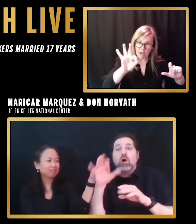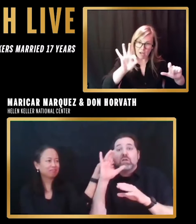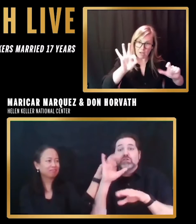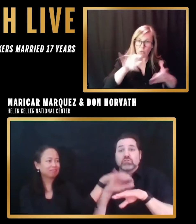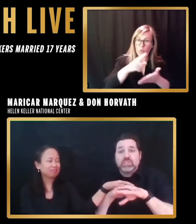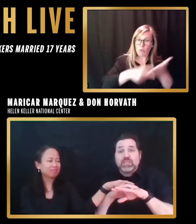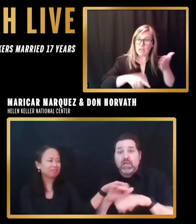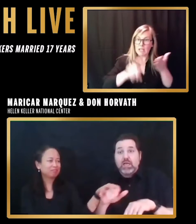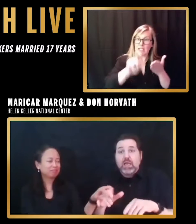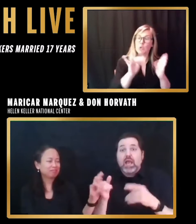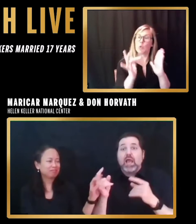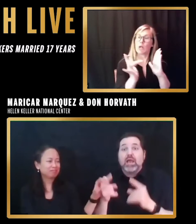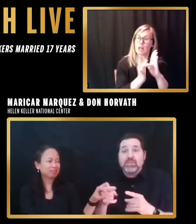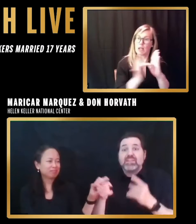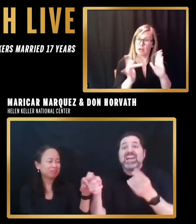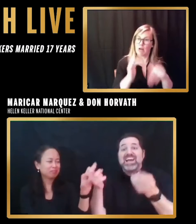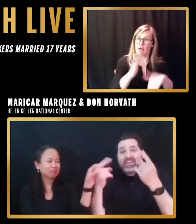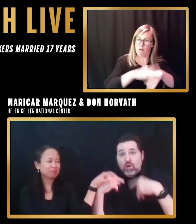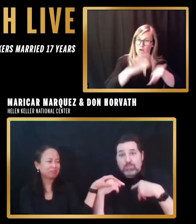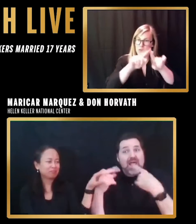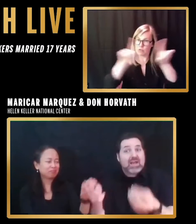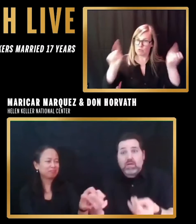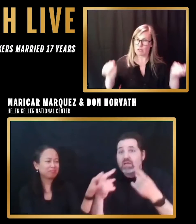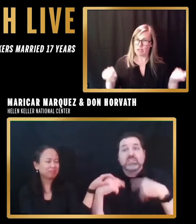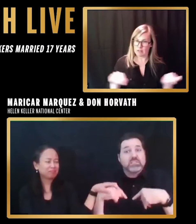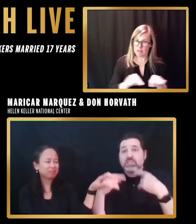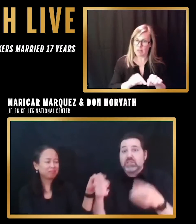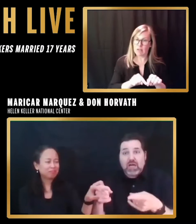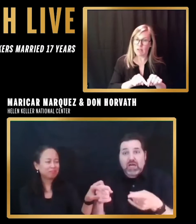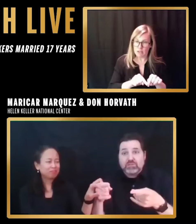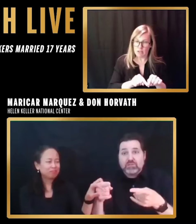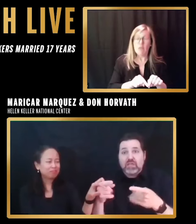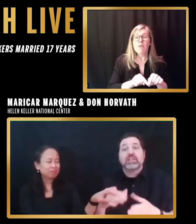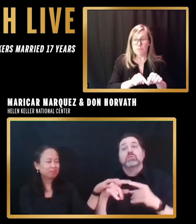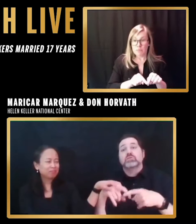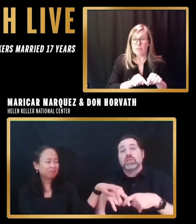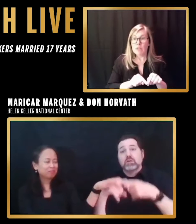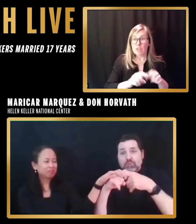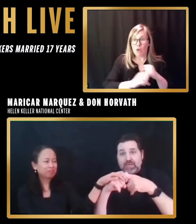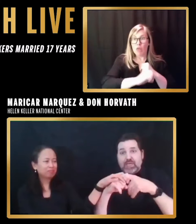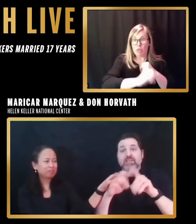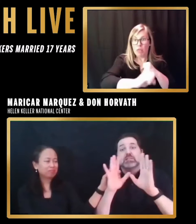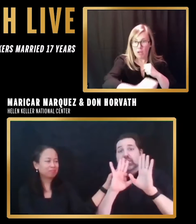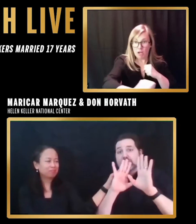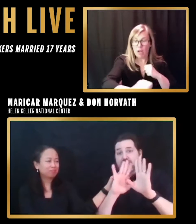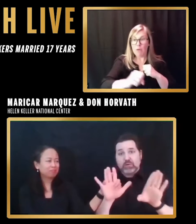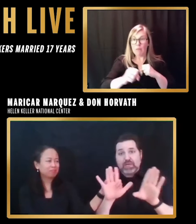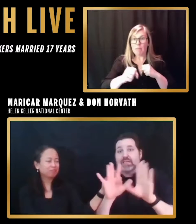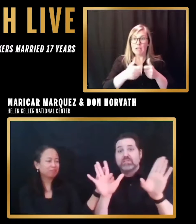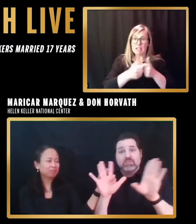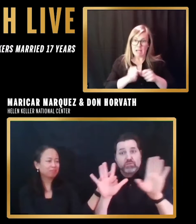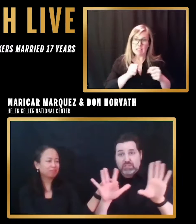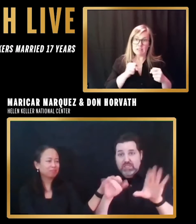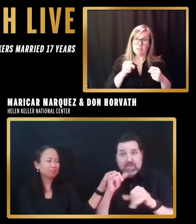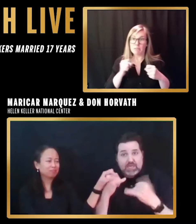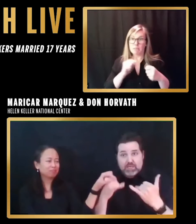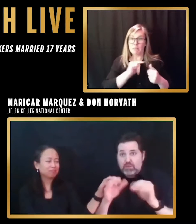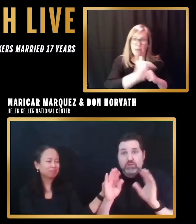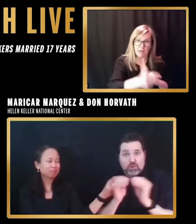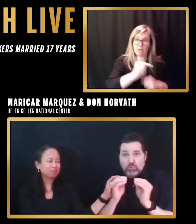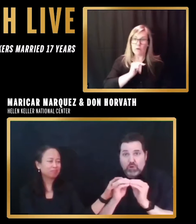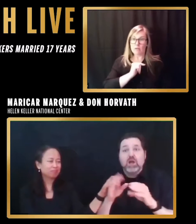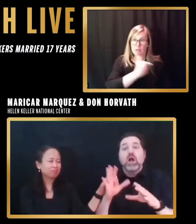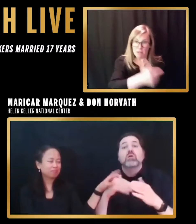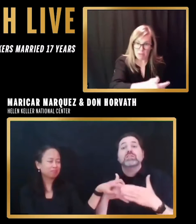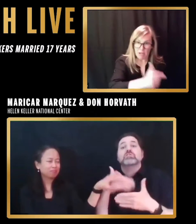in on the screen. And that had to go back a gazillion times. And then we would take a break and say, okay, that's it for today.